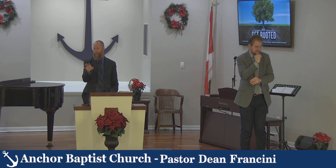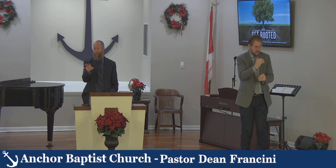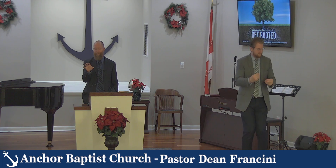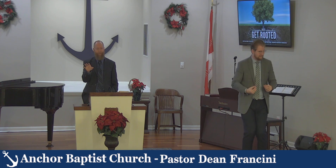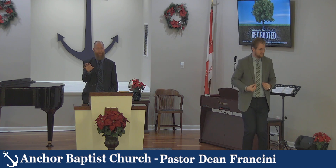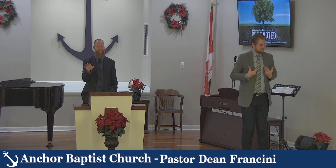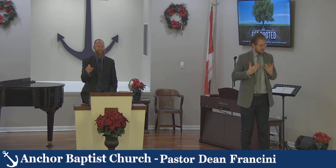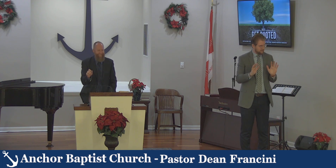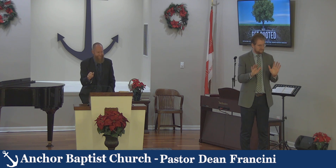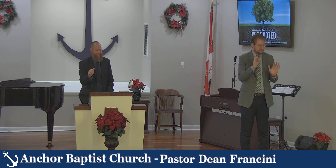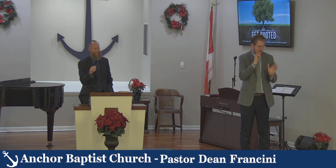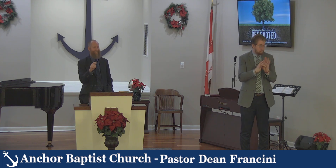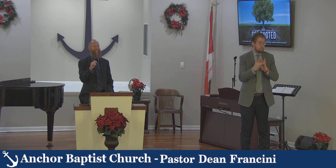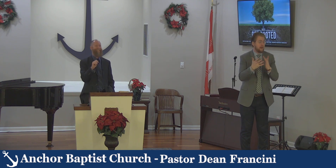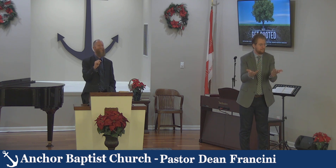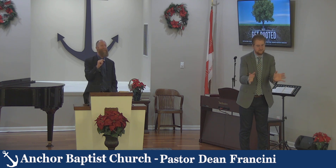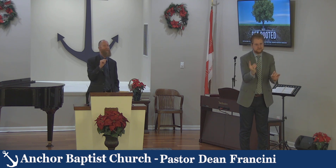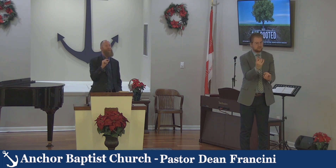want you to understand that.